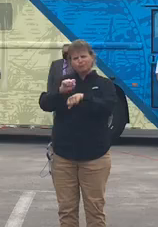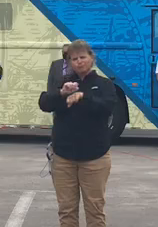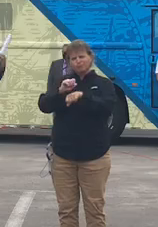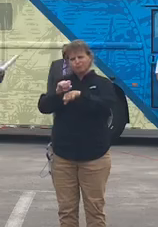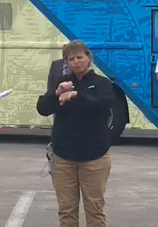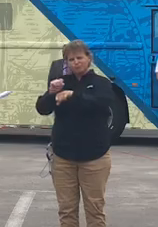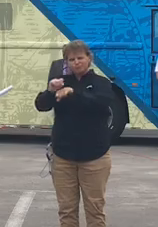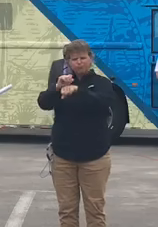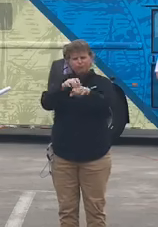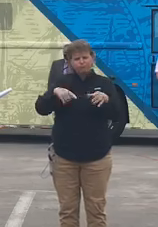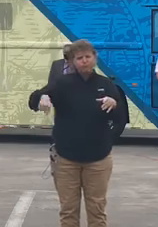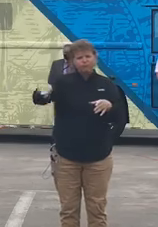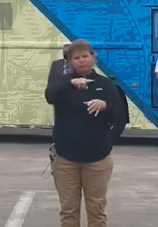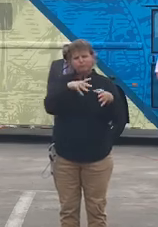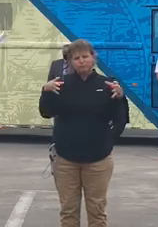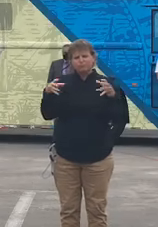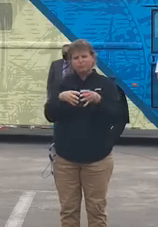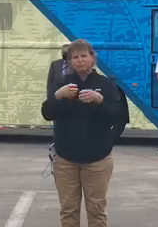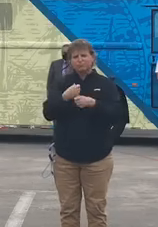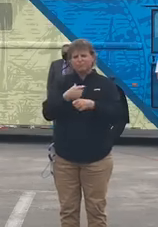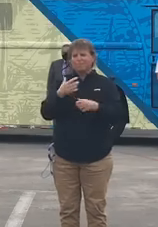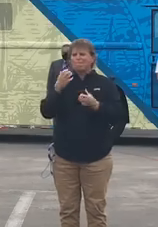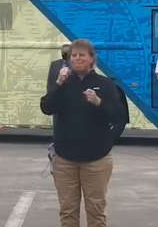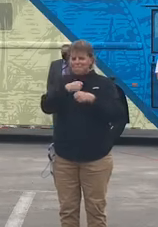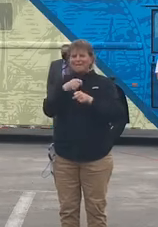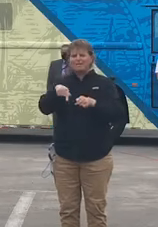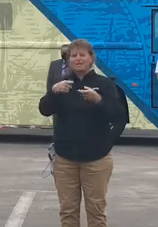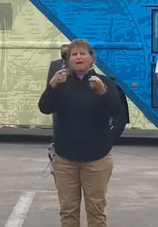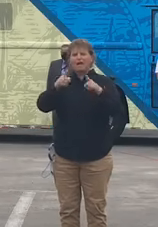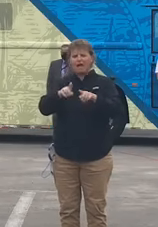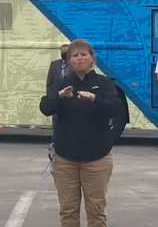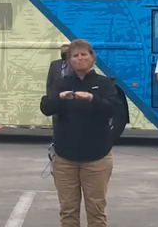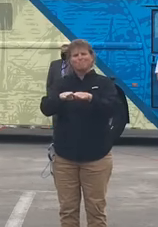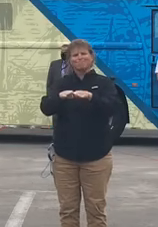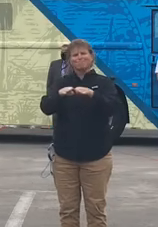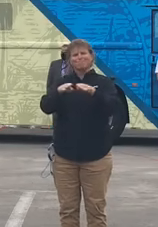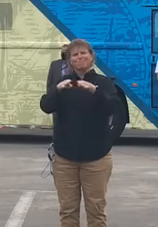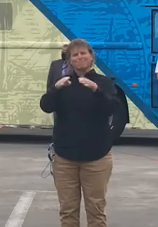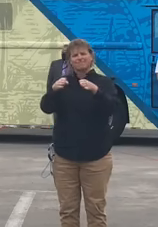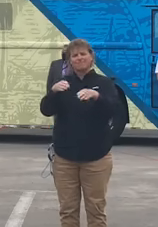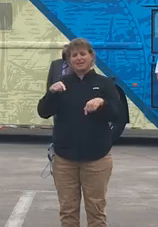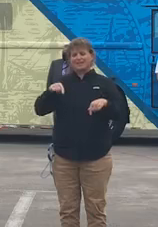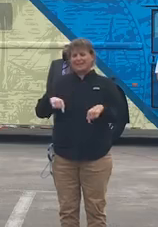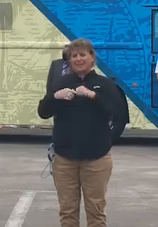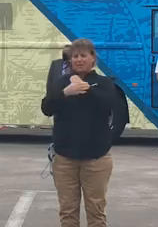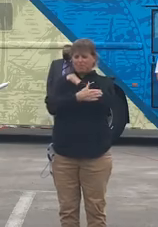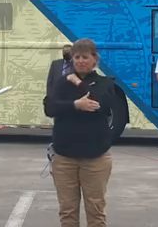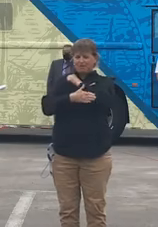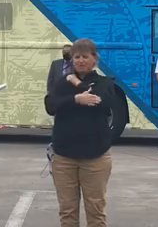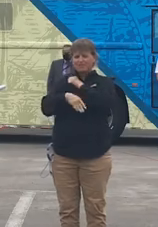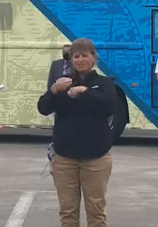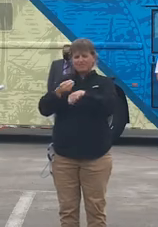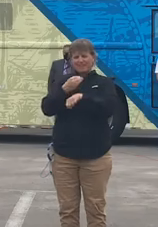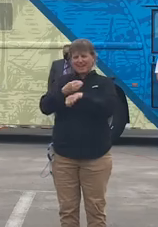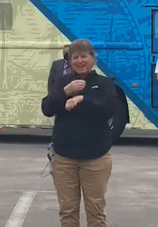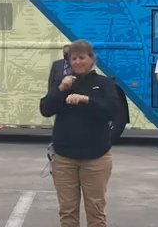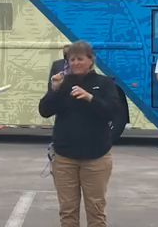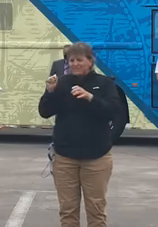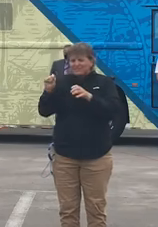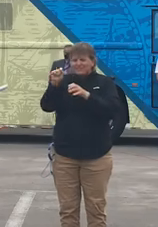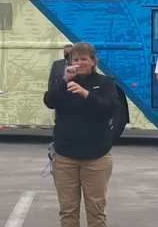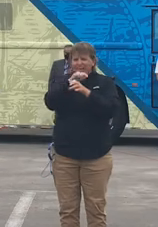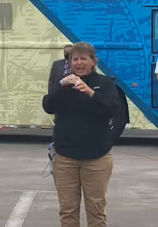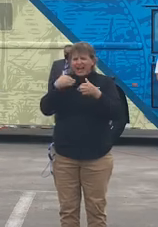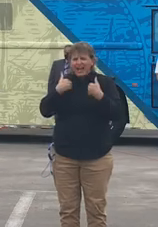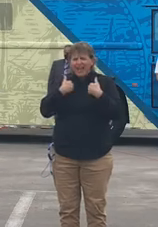even Miami-Dade County has got so many different moving parts. Just because you move into phase one, it's not like we're not going to continue to